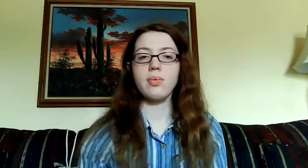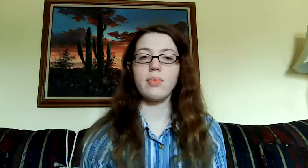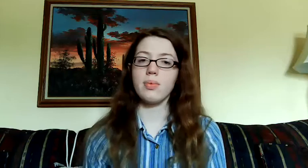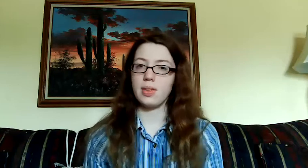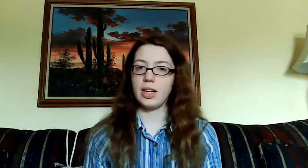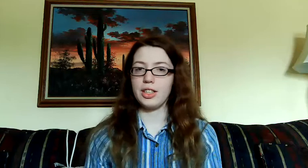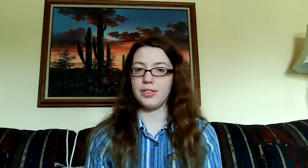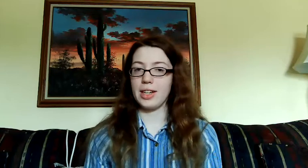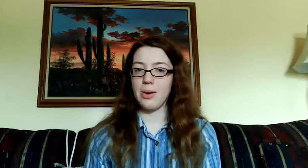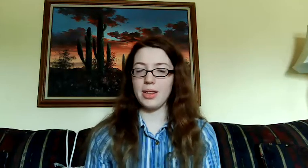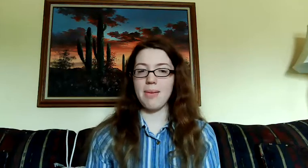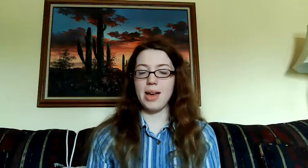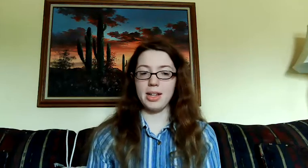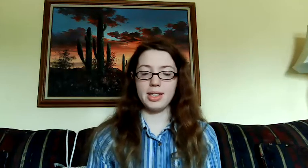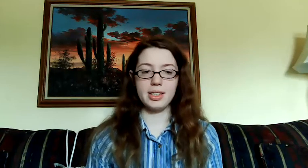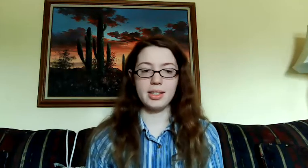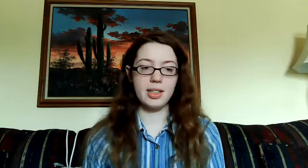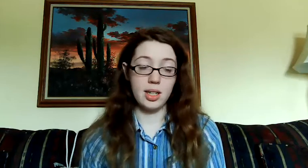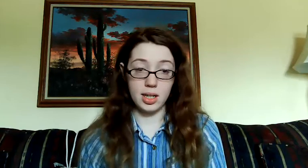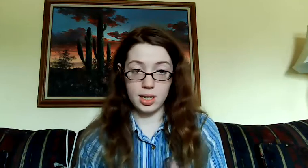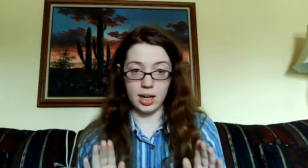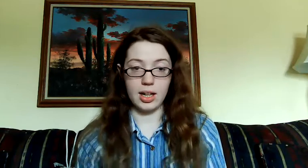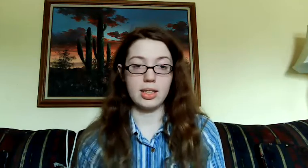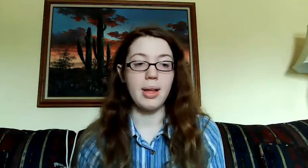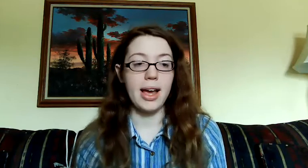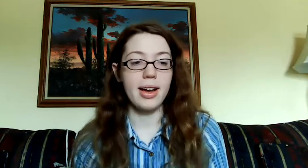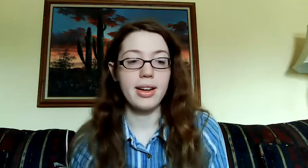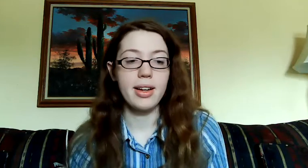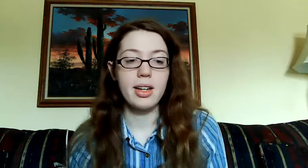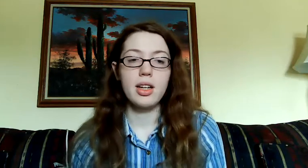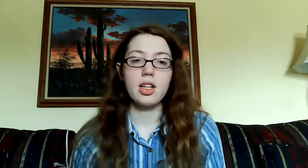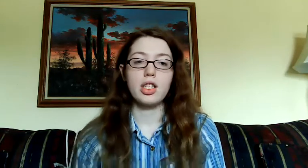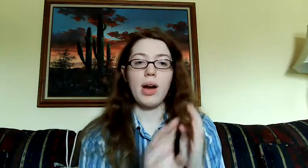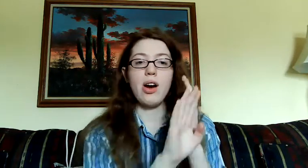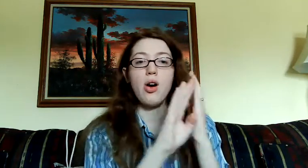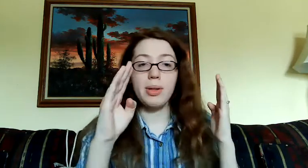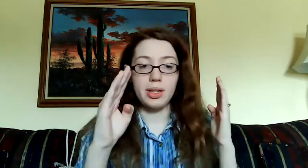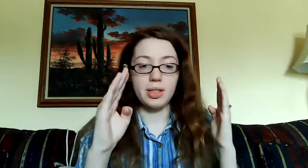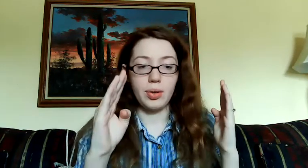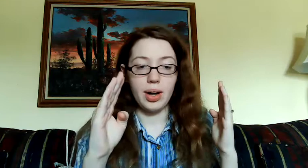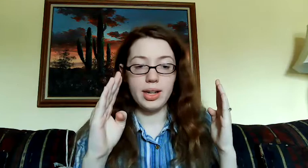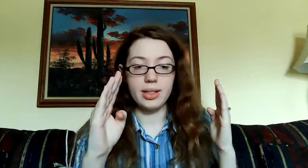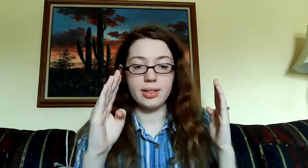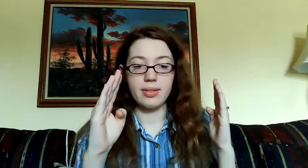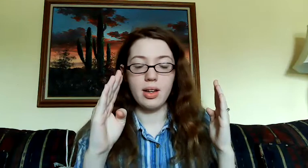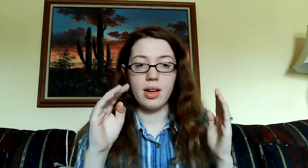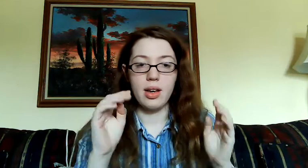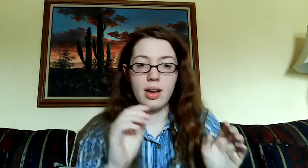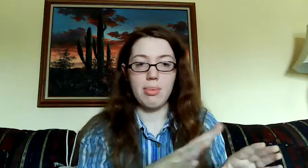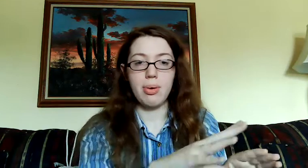And could you figure out what that meant? I'll explain. So I opened the door, I pulled